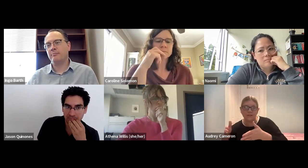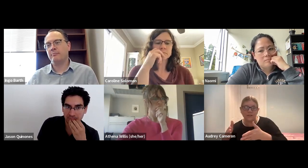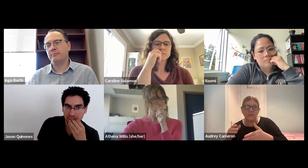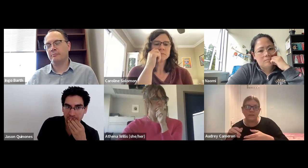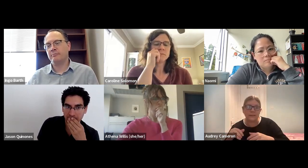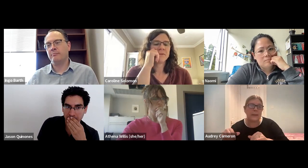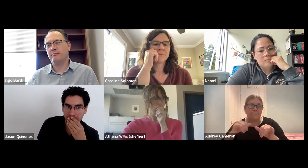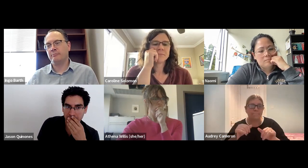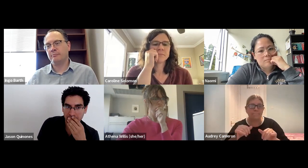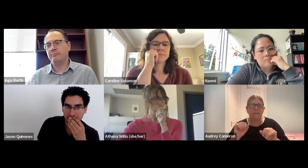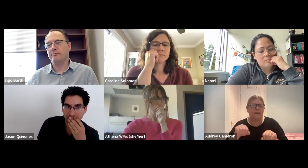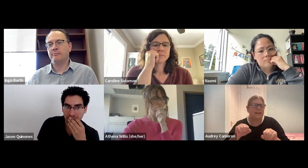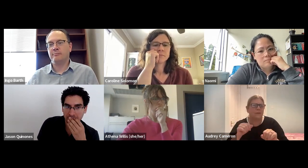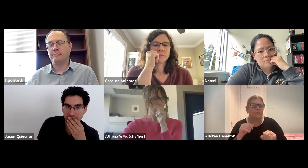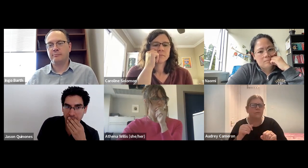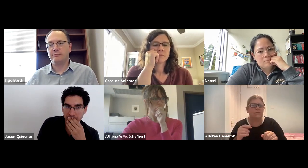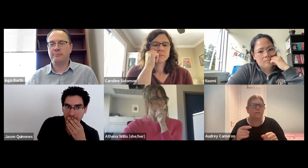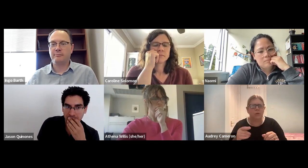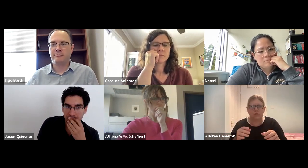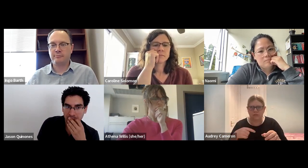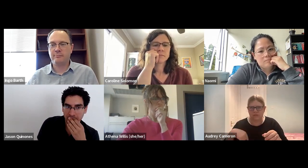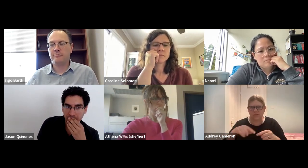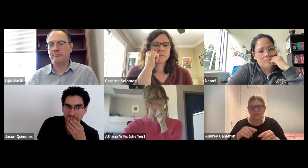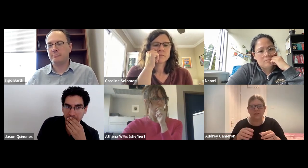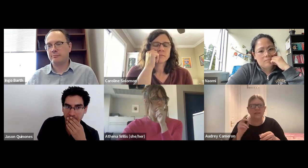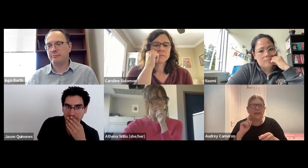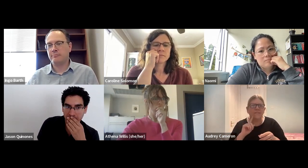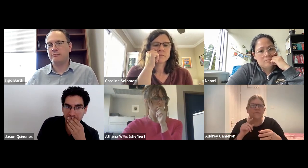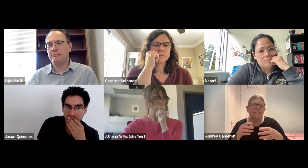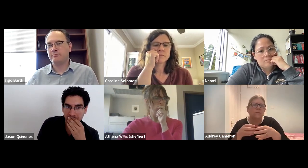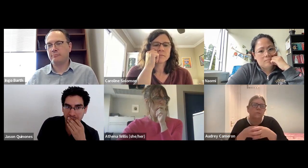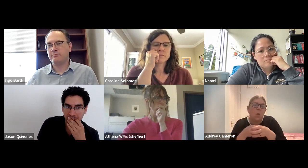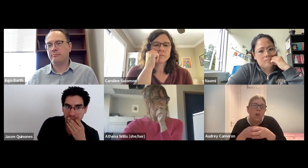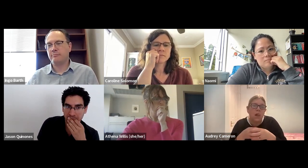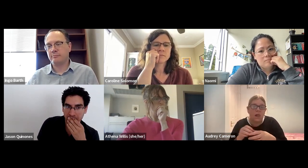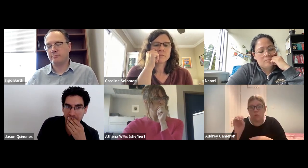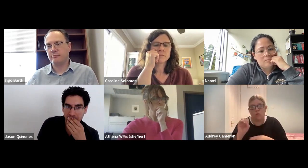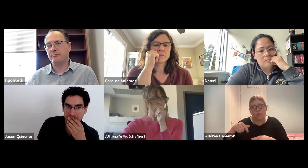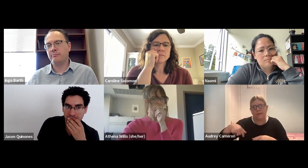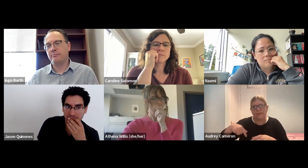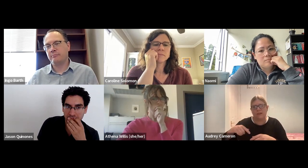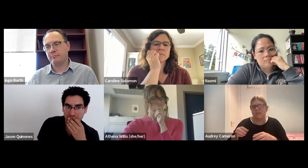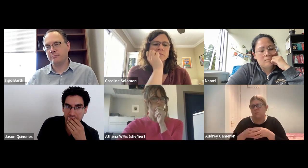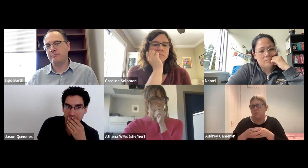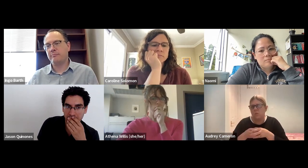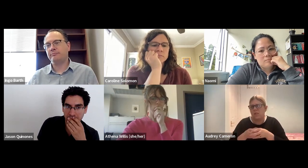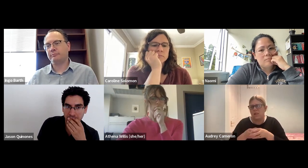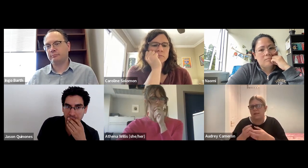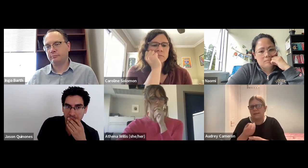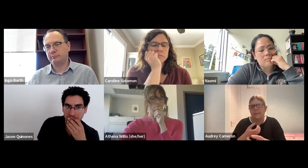that tension in terms of would standardization be beneficial for deaf